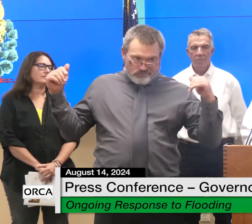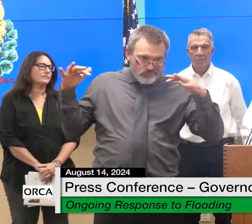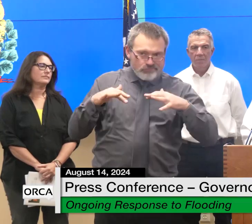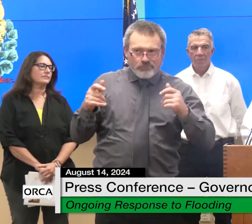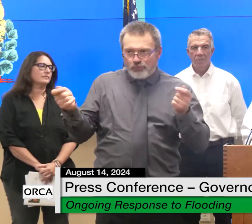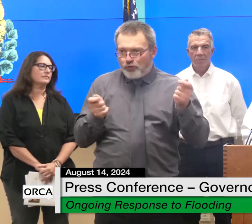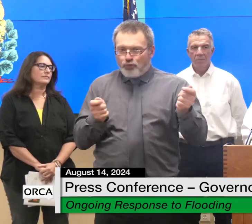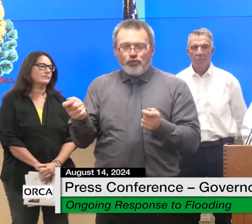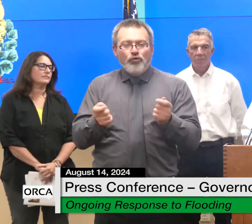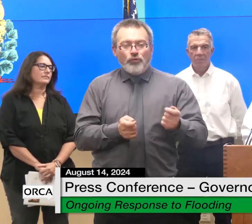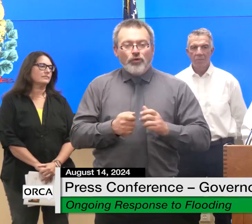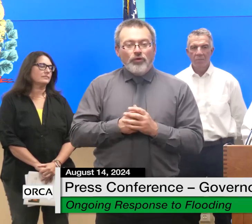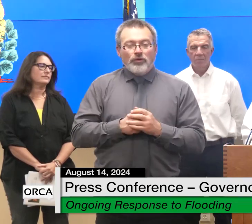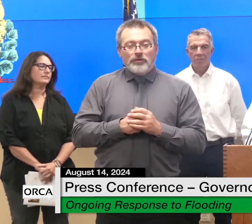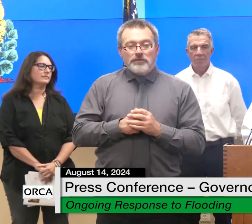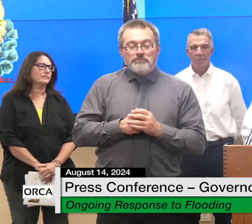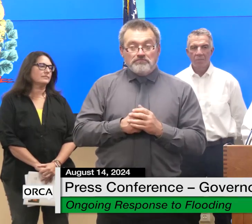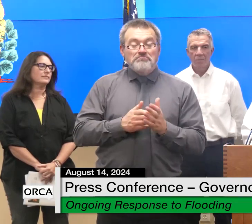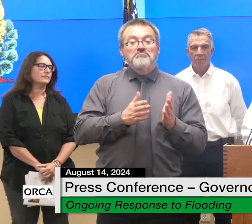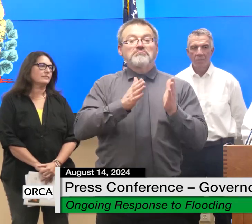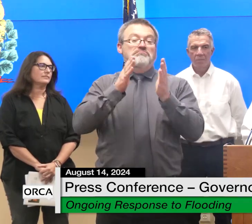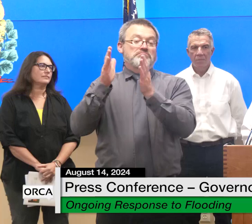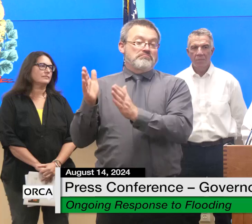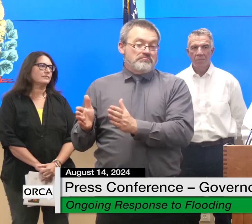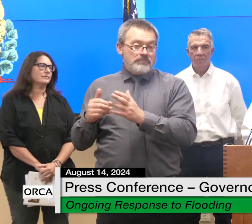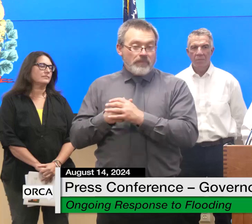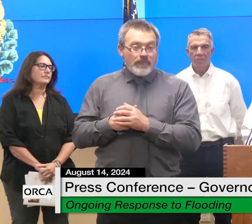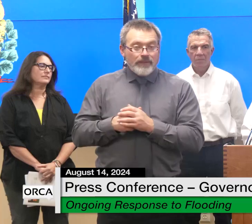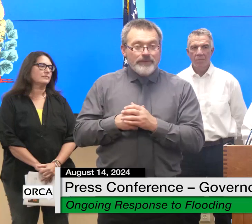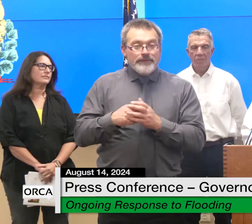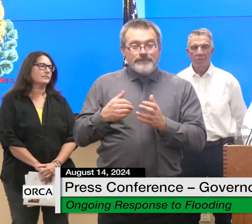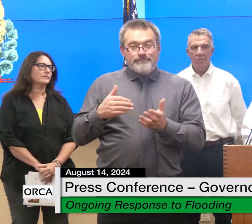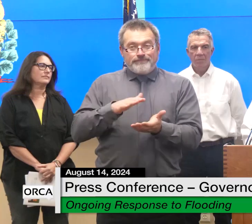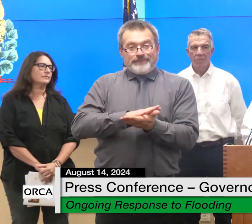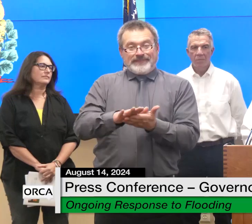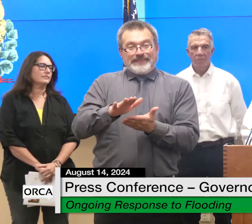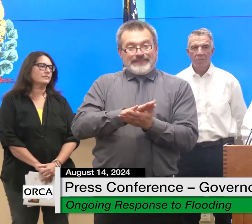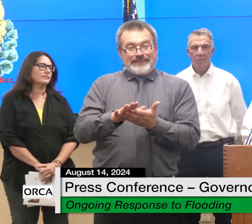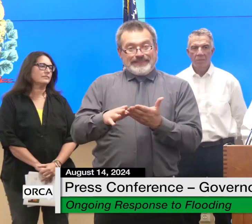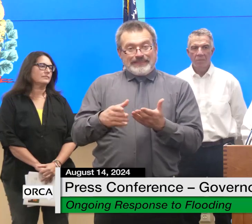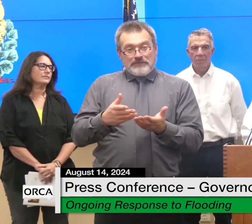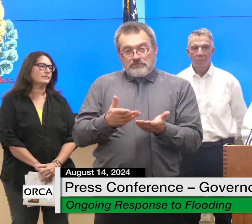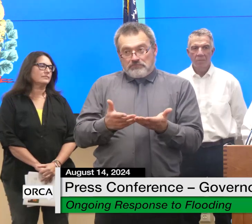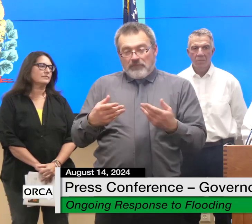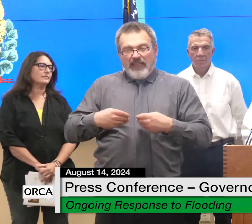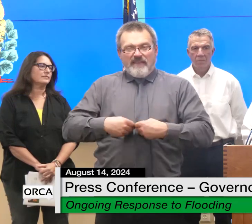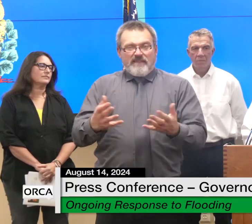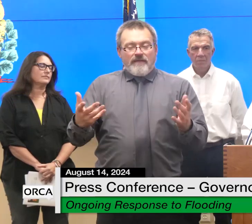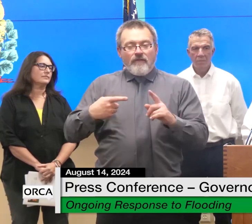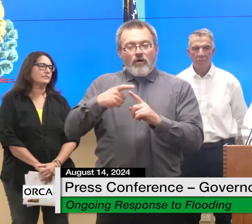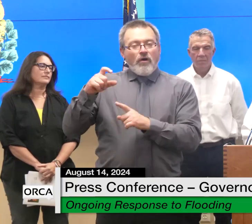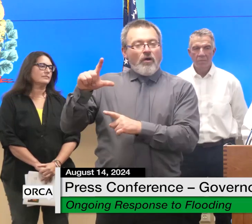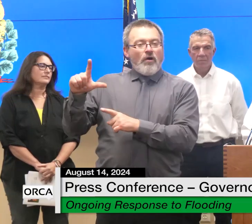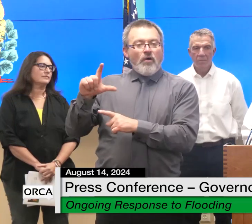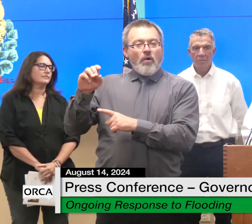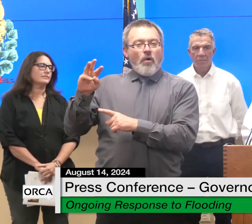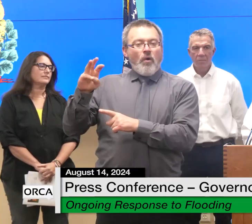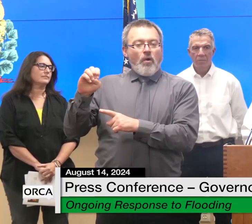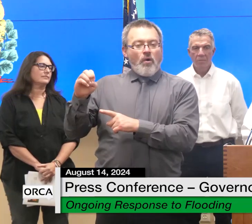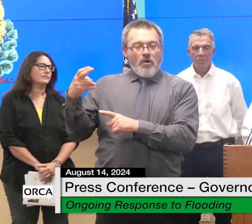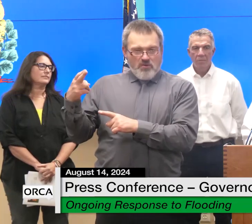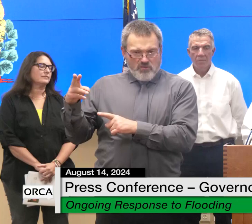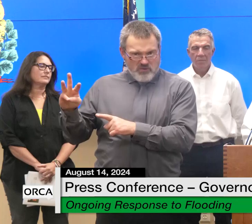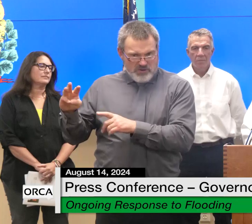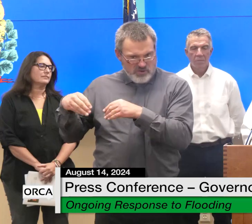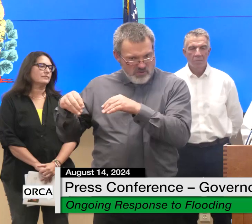Another volunteer example is a large gift of cleaning supplies from Lowe's. These supplies were distributed to several impacted